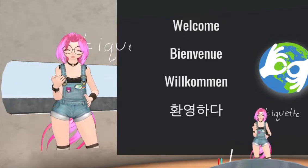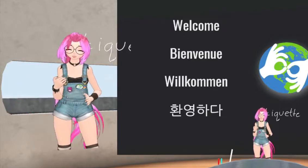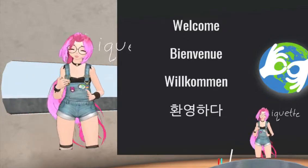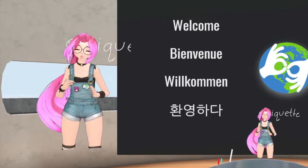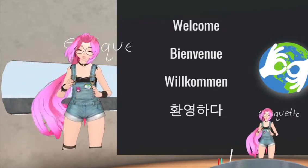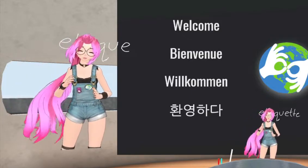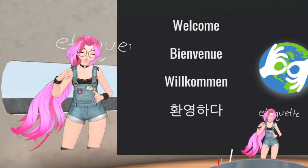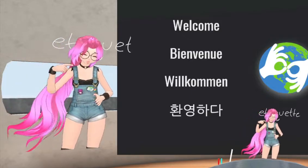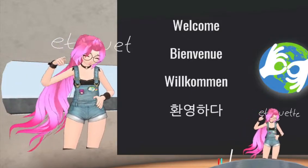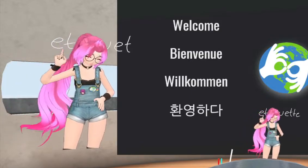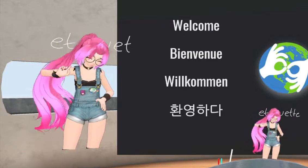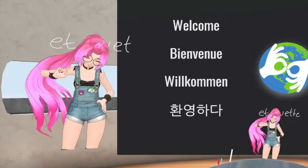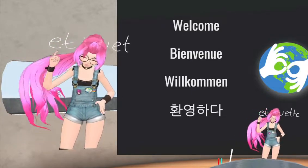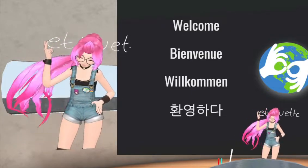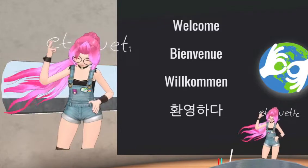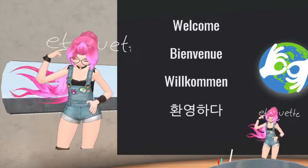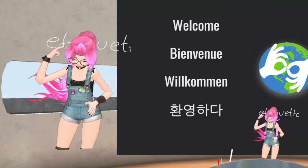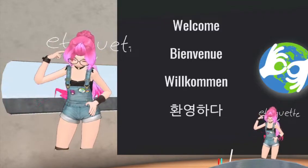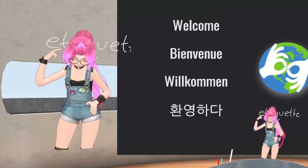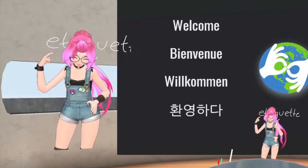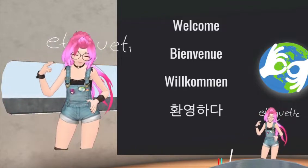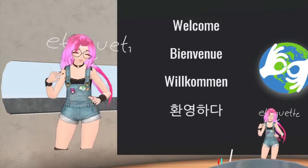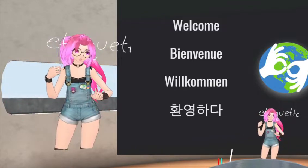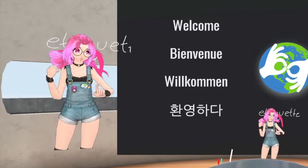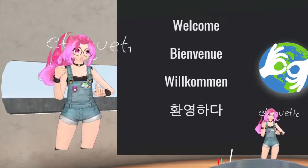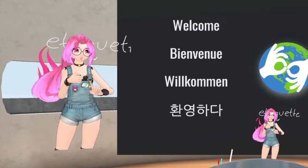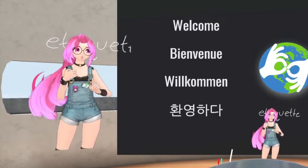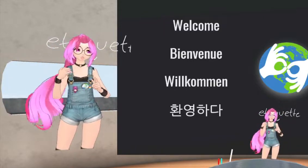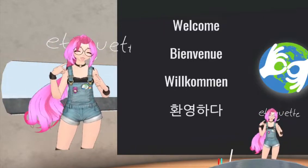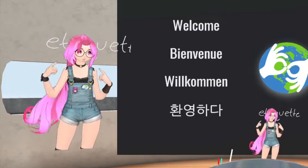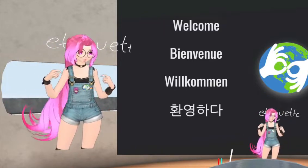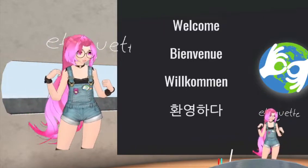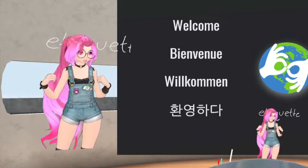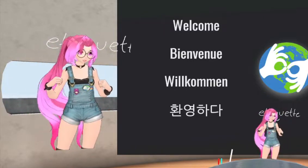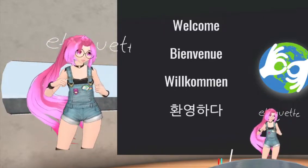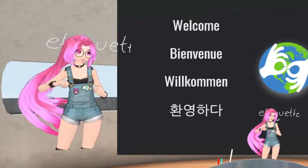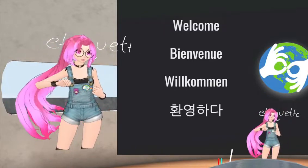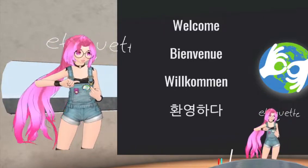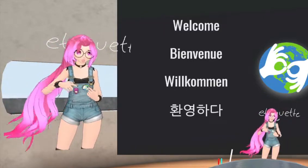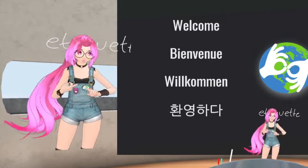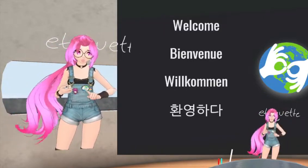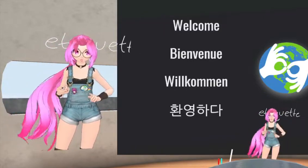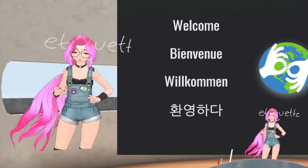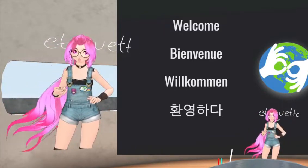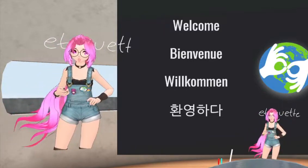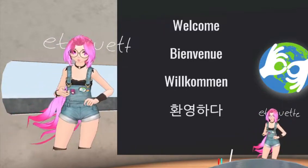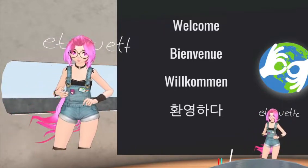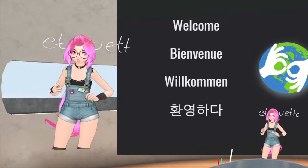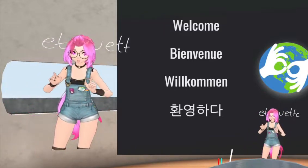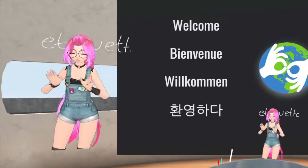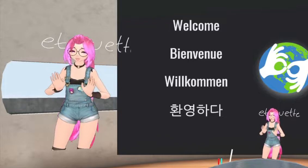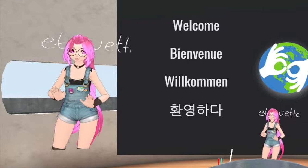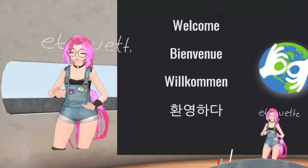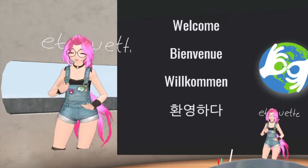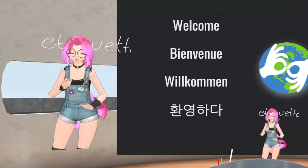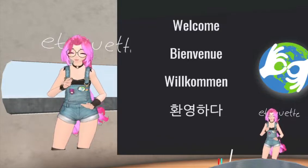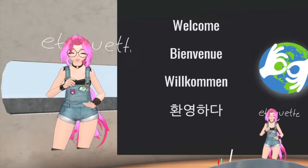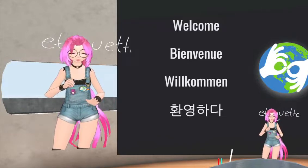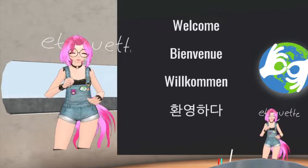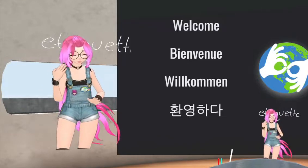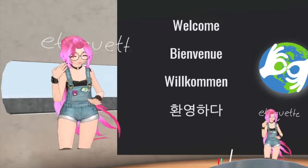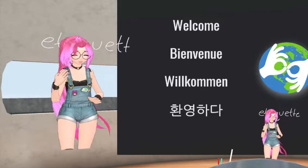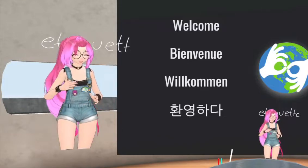learn it together and learn different dialects. That's like part of the fun. And yeah, I think the last thing I want to say is if we could just use